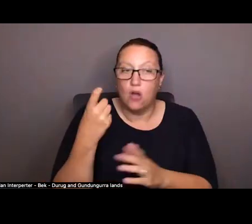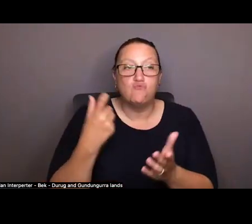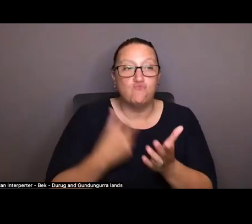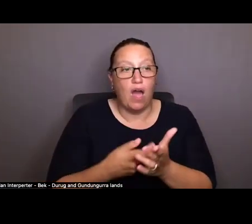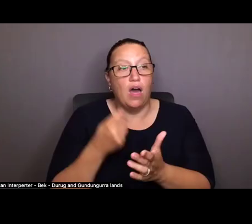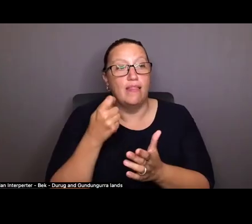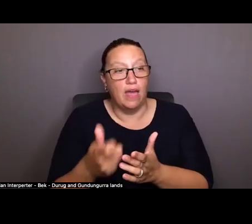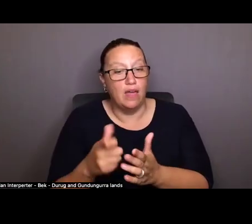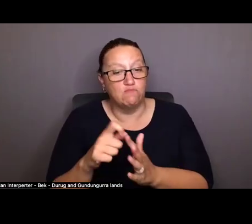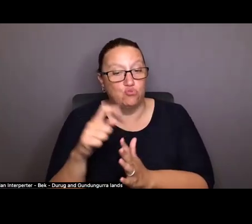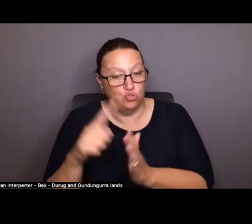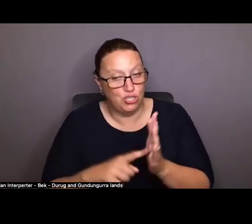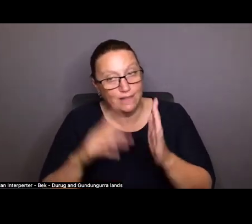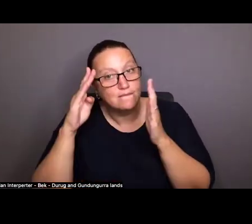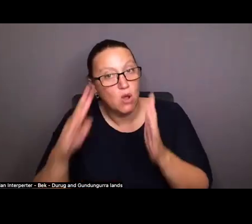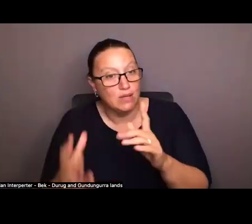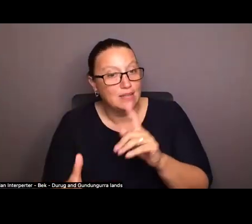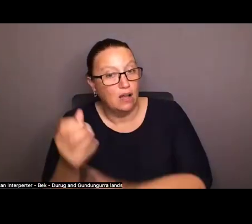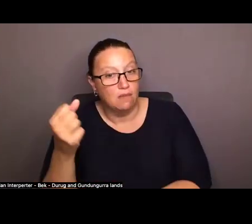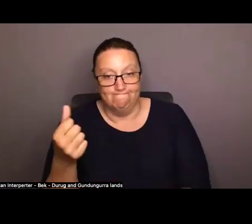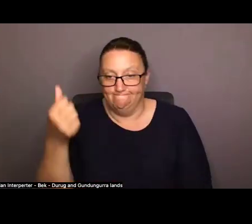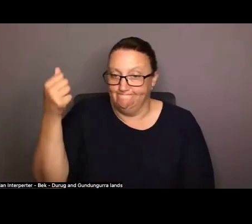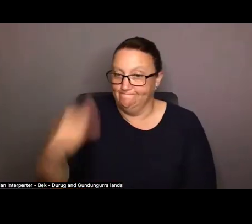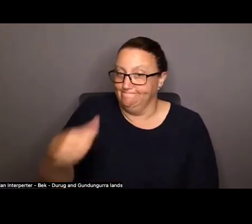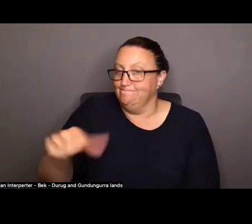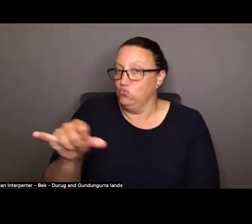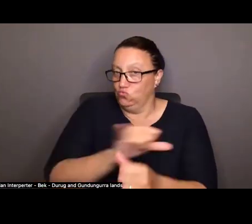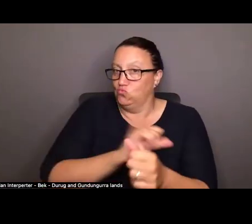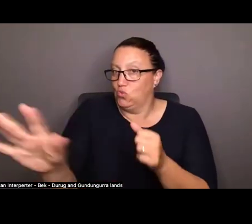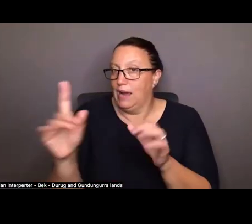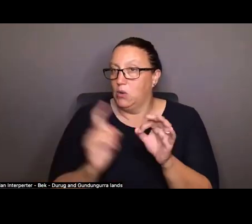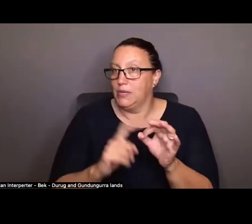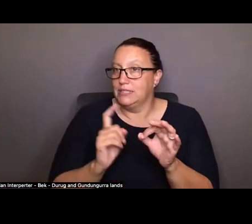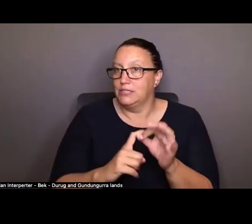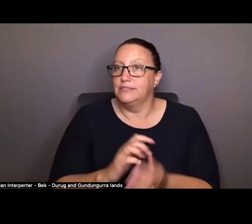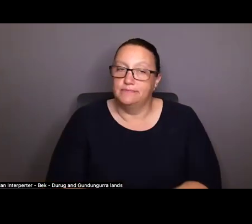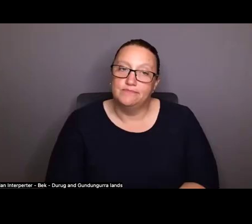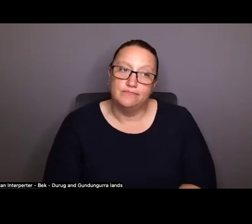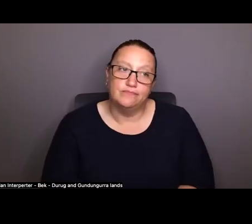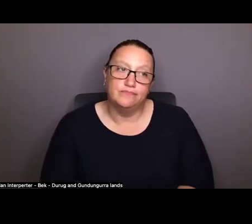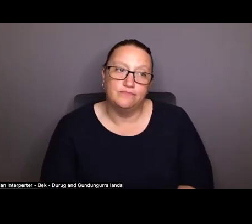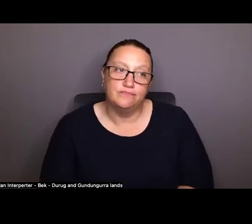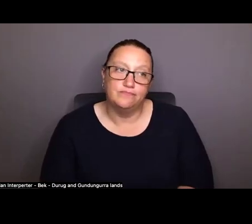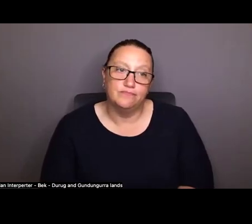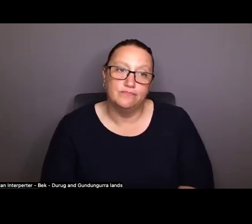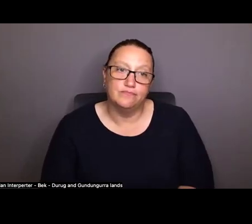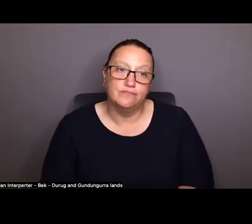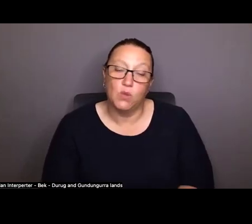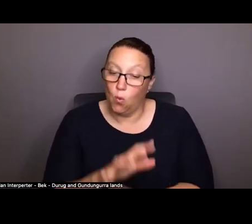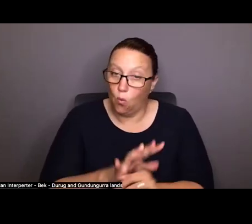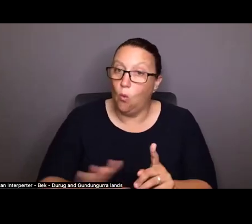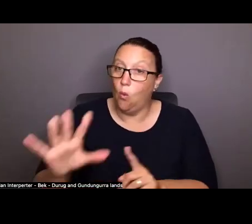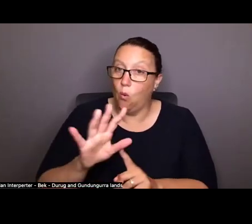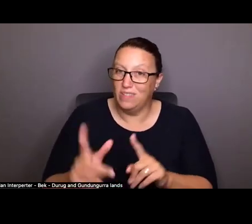outcome? Okay, yeah, that's a great question. I mean, I think all of the examples that I went through